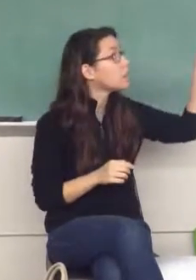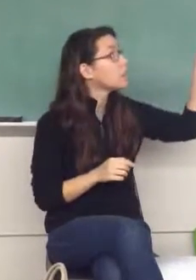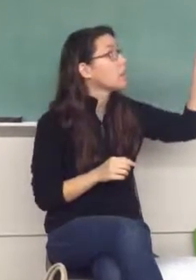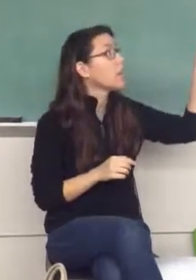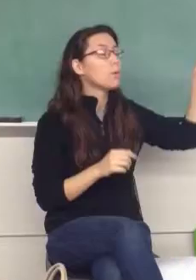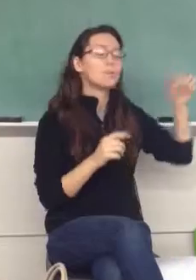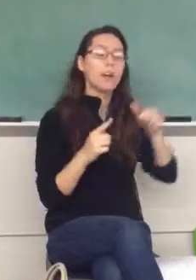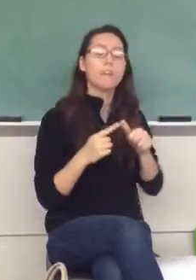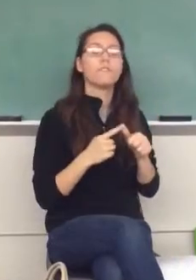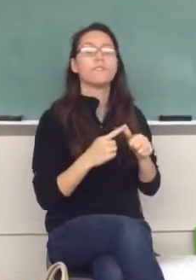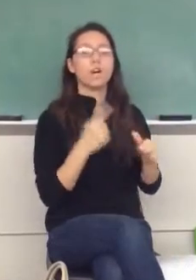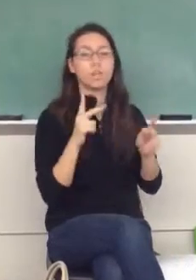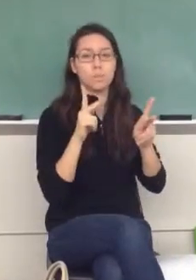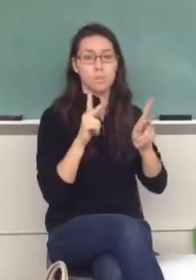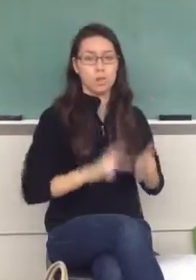periodic table.